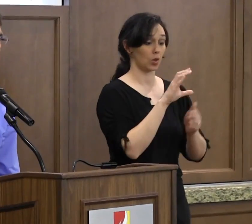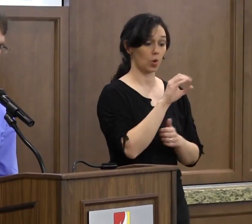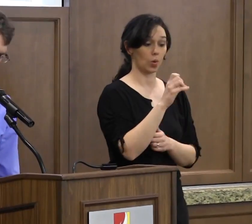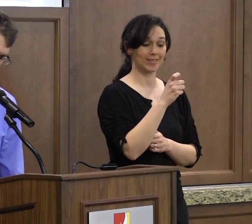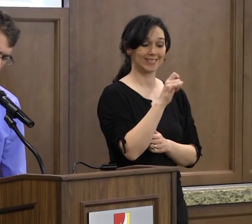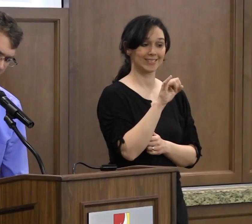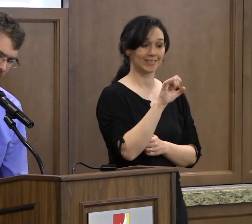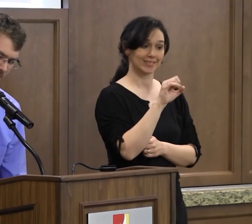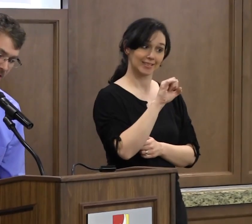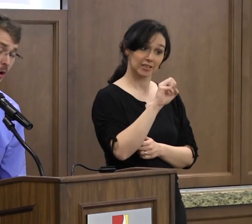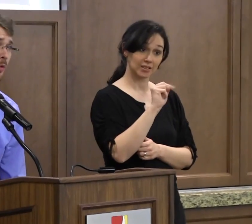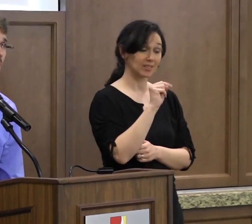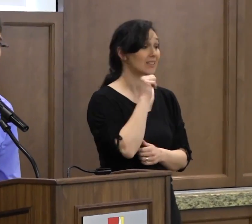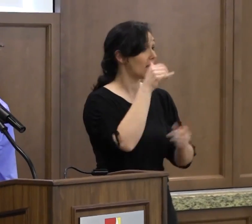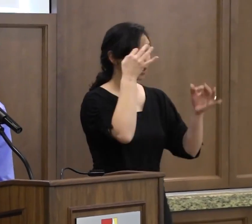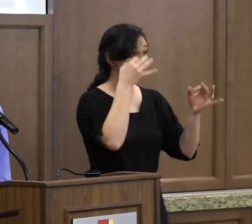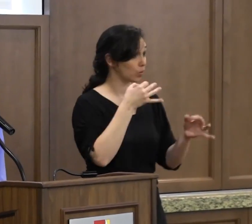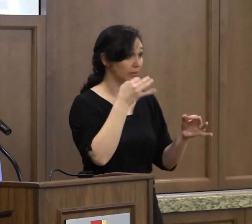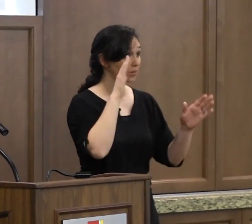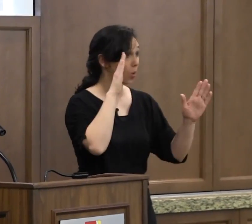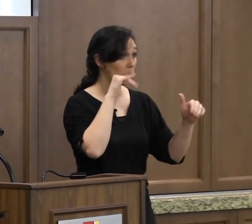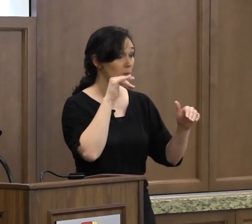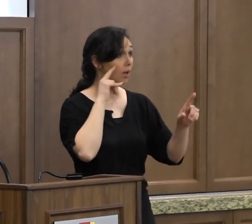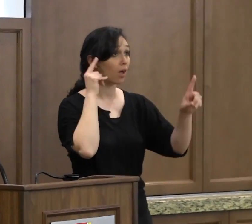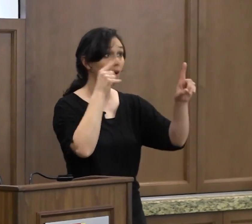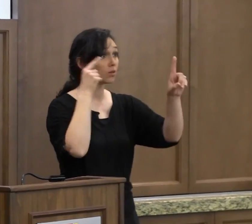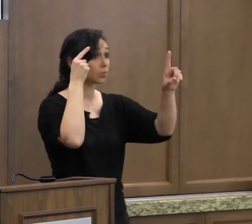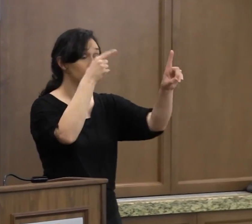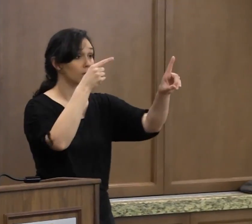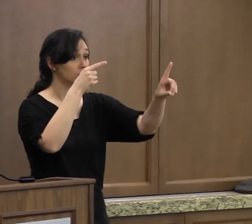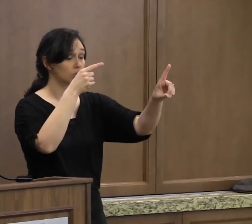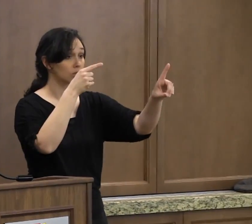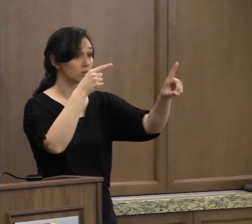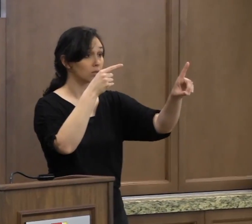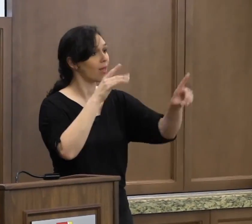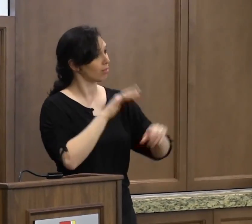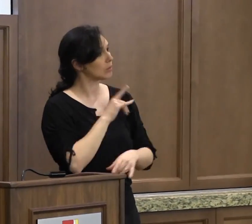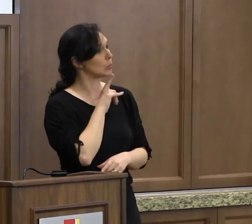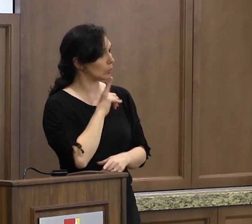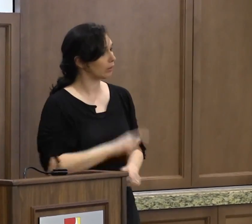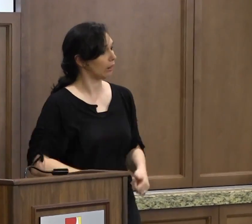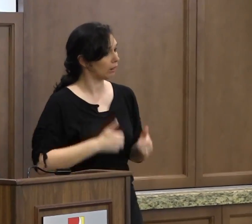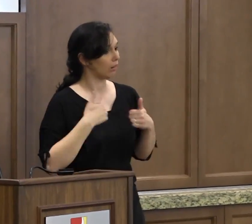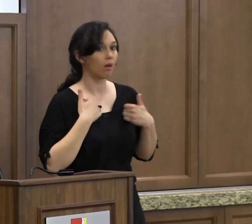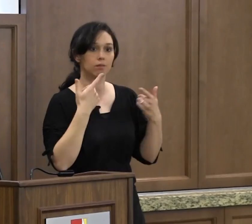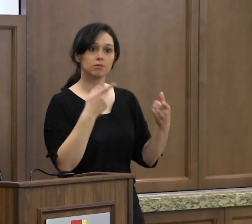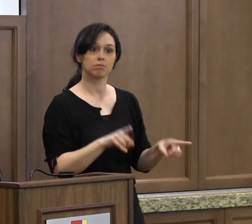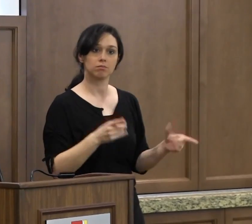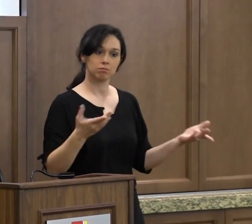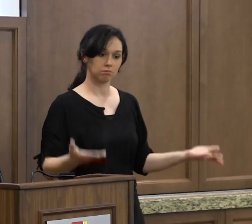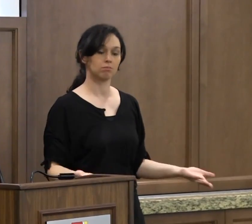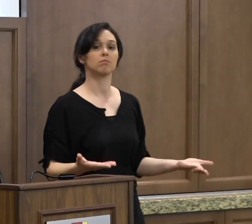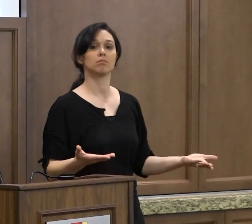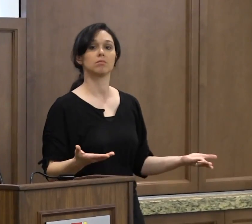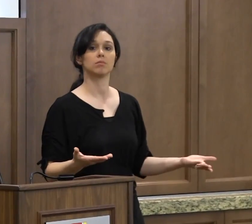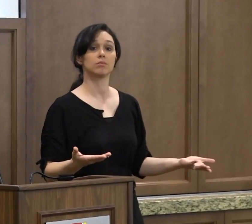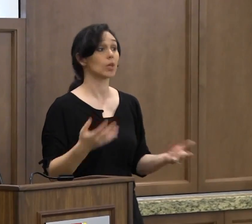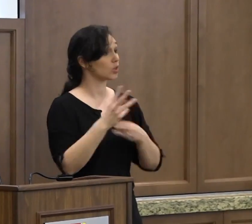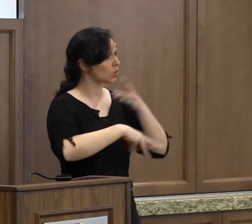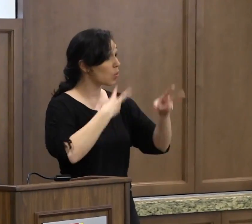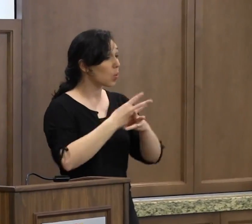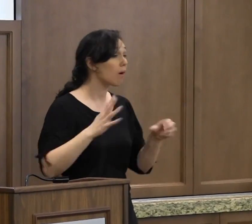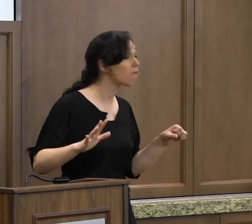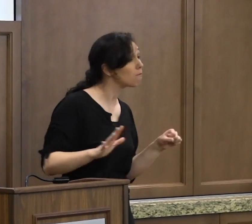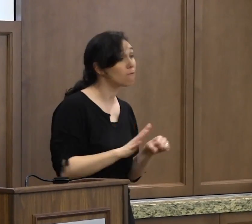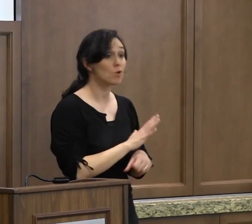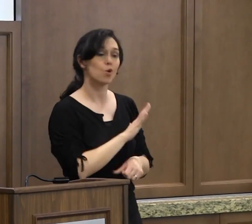Coexistence is not a choice, a hope, or an aspiration. It's a reality of where we are. Because the world is